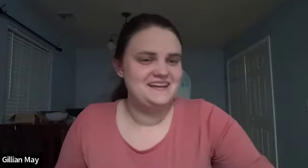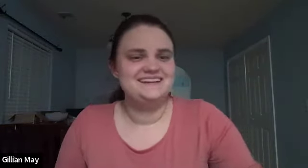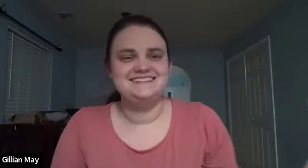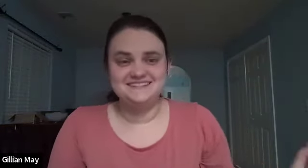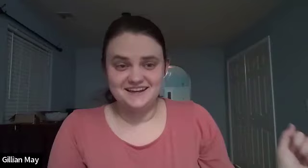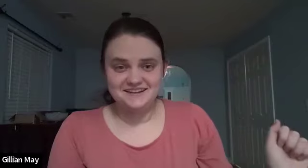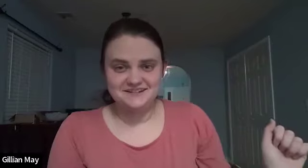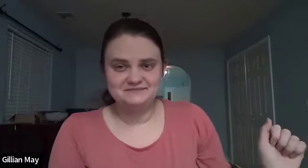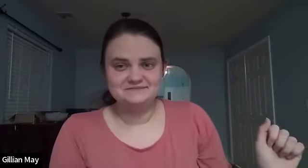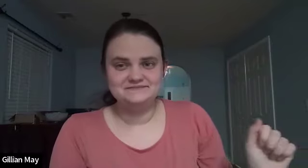Duck,